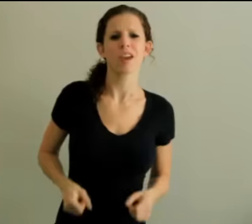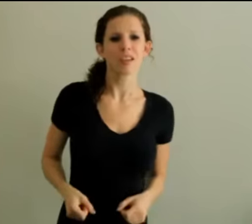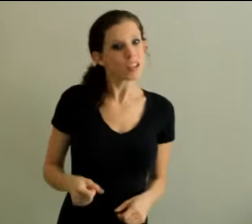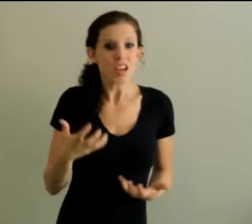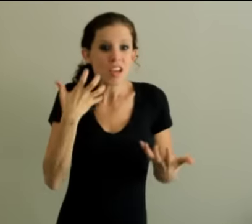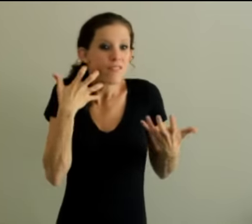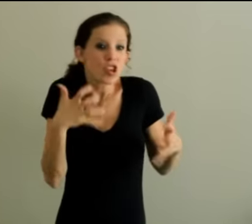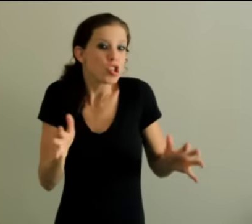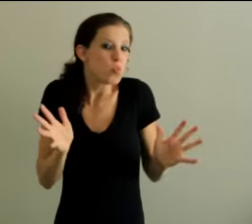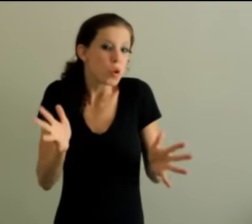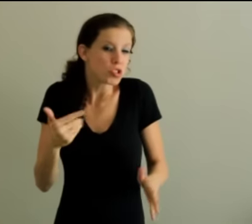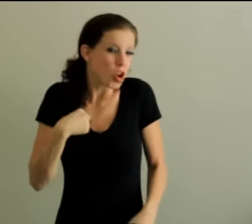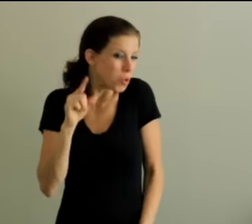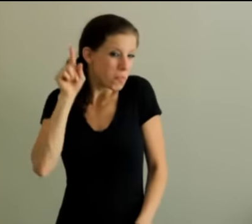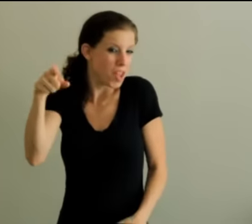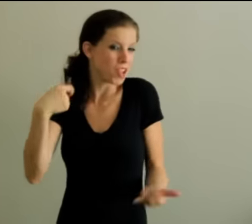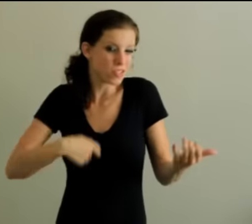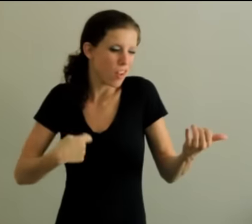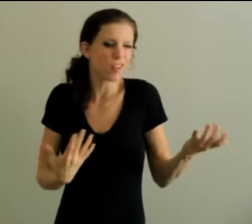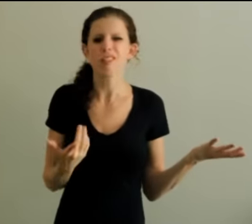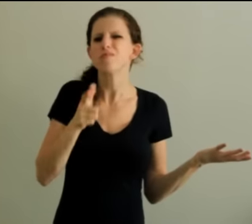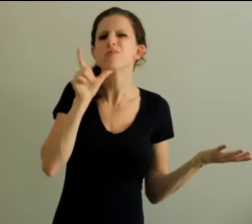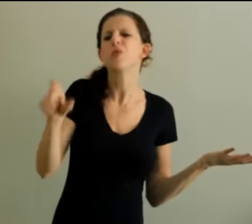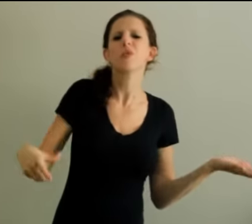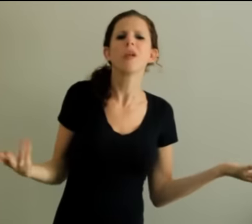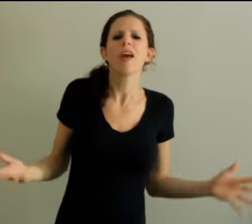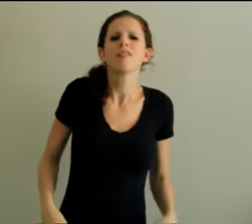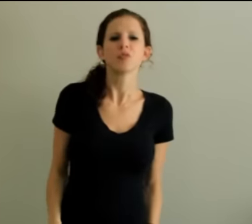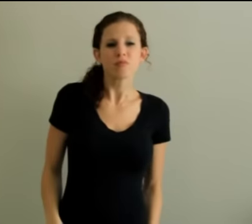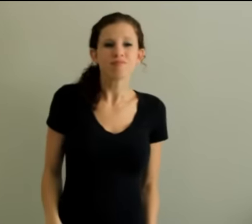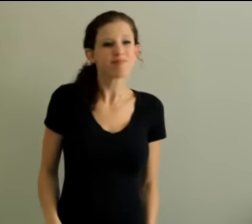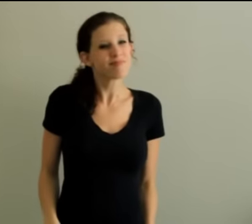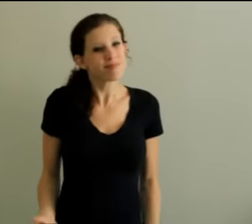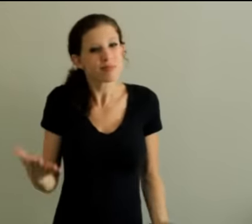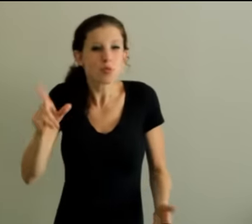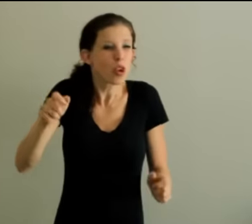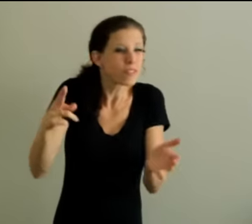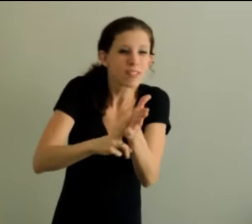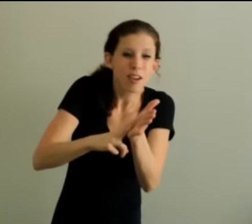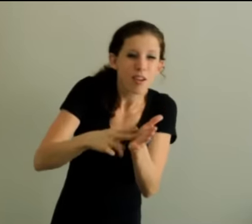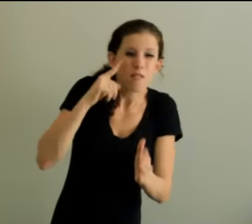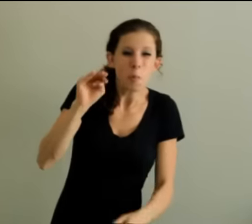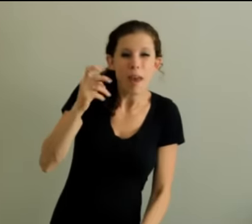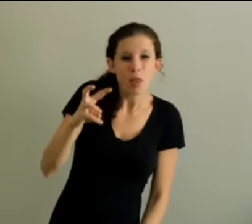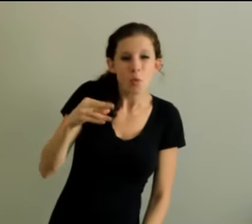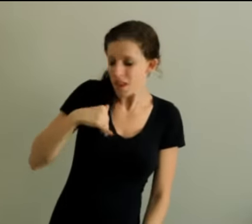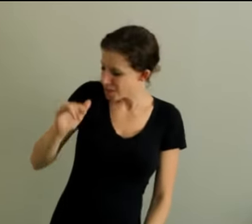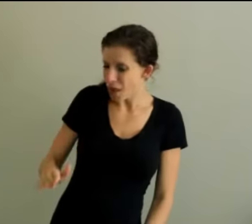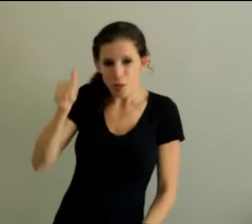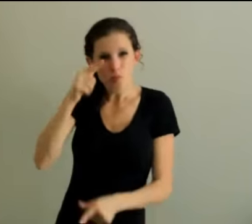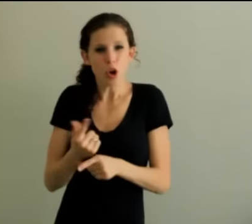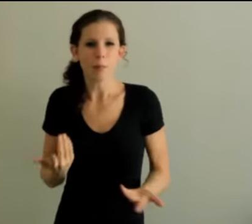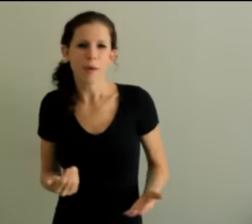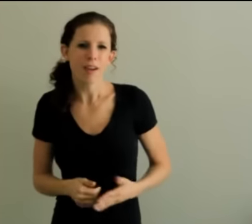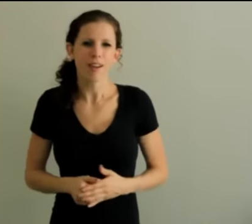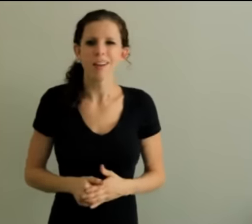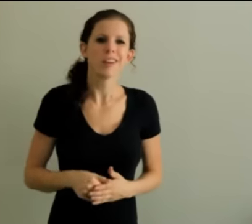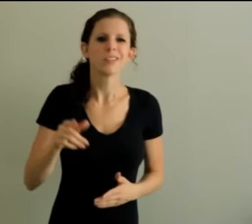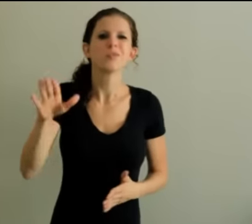answer fans If you didn't wanna talk to me outside the concert You didn't have to But you could've signed an autograph for Matthew That's my little brother man He's